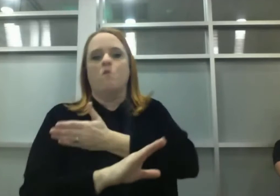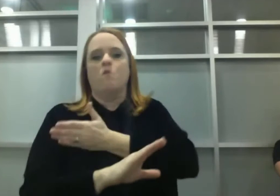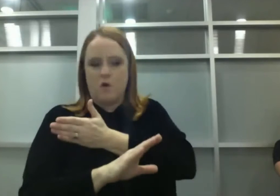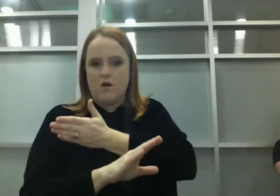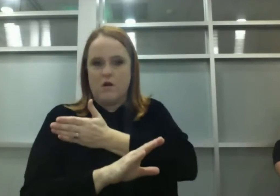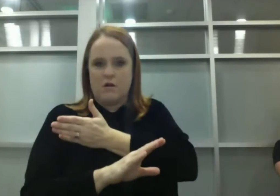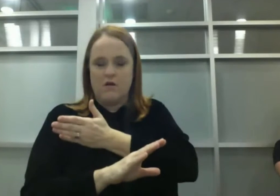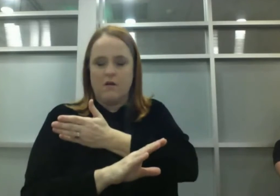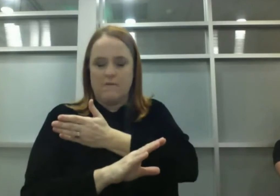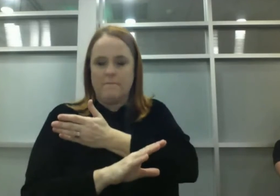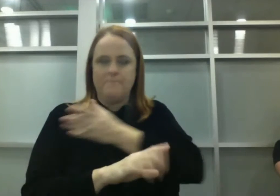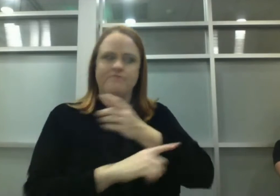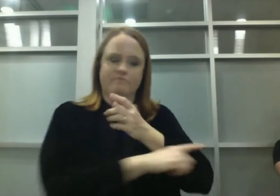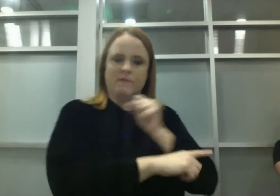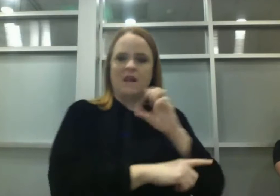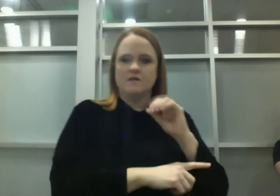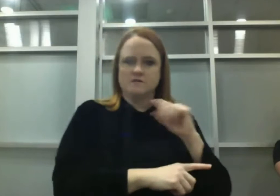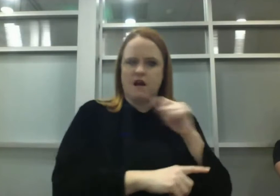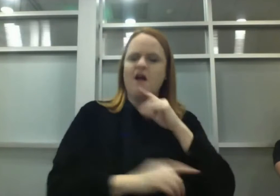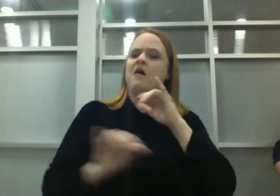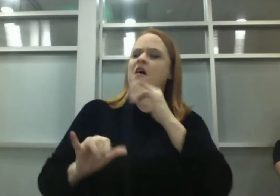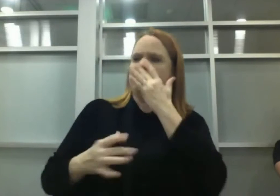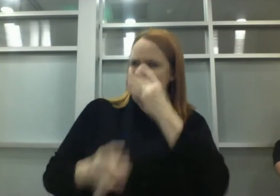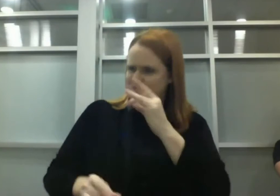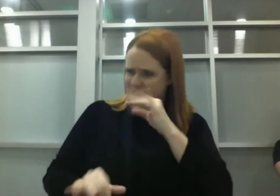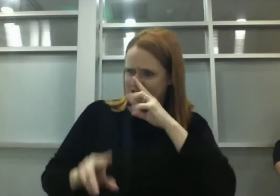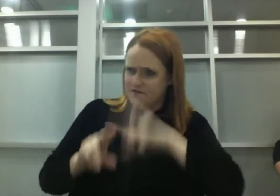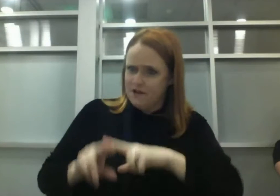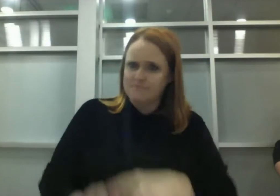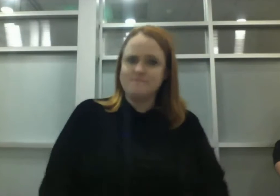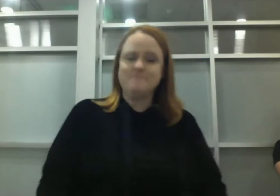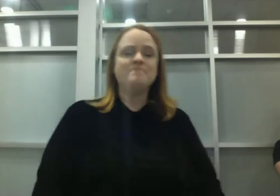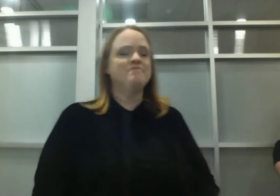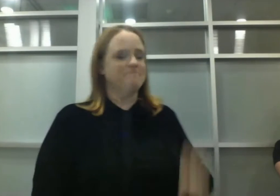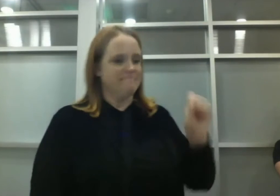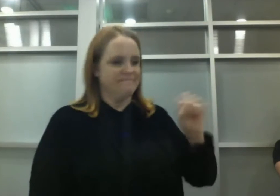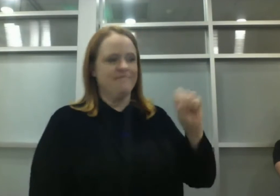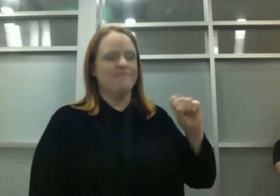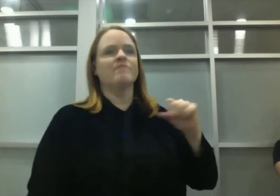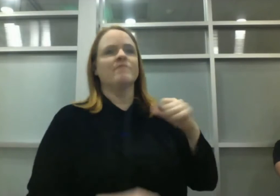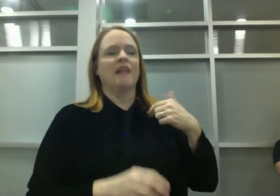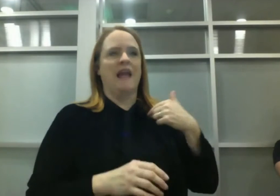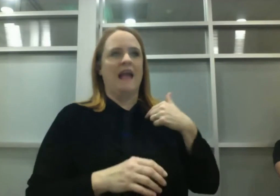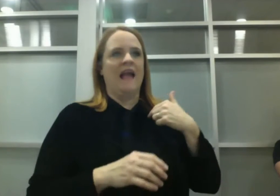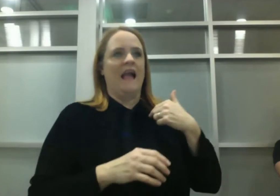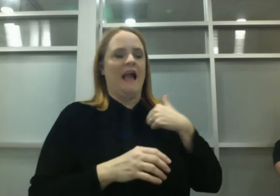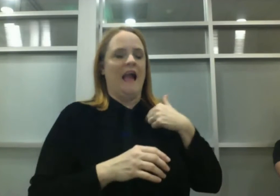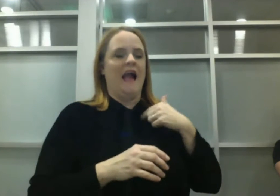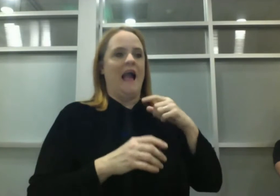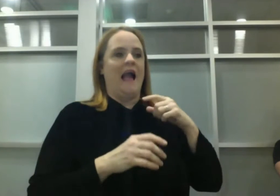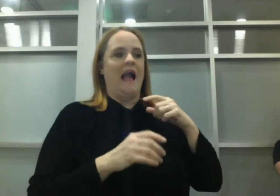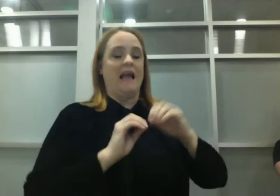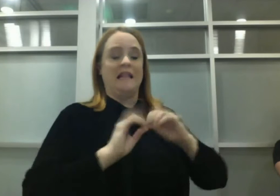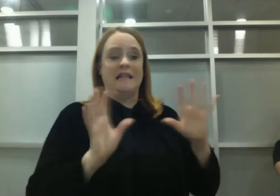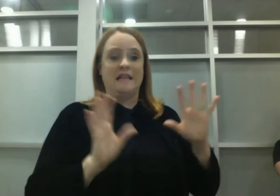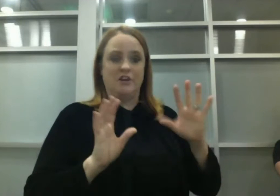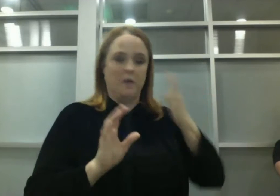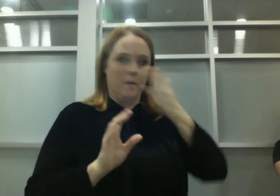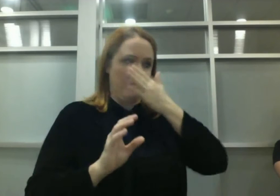I ended up doing. That's fun. I ended up doing a clear after I realized that I didn't have to make my own test copy of the server because it was in the supervision tree already.